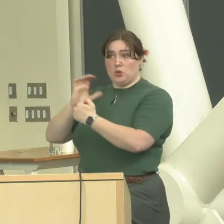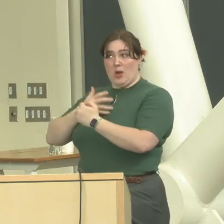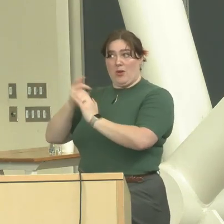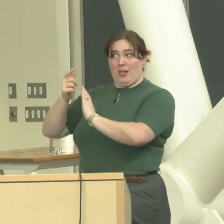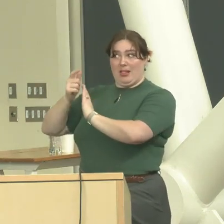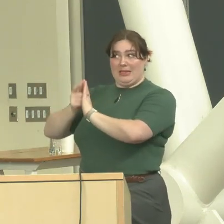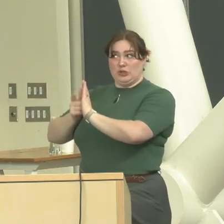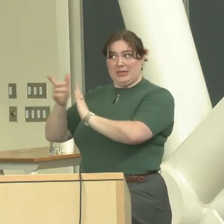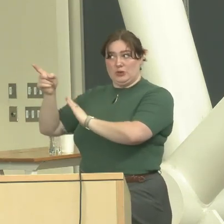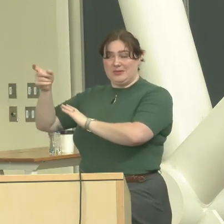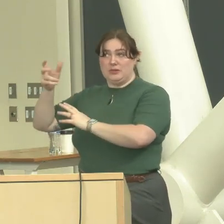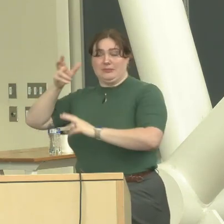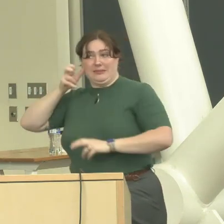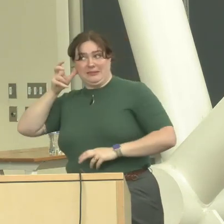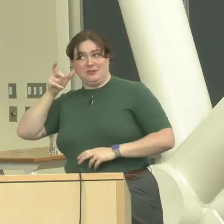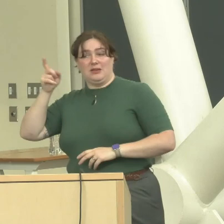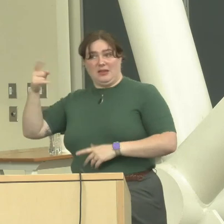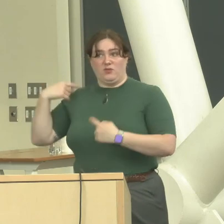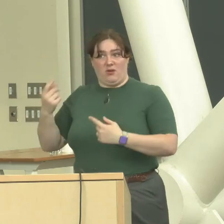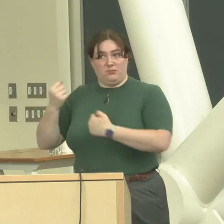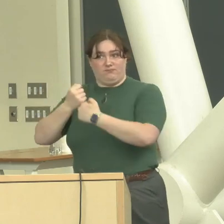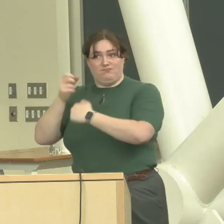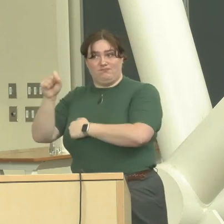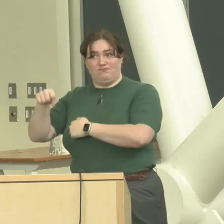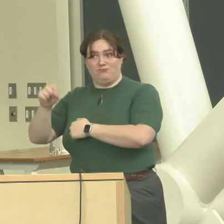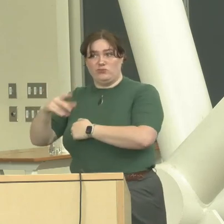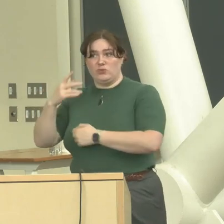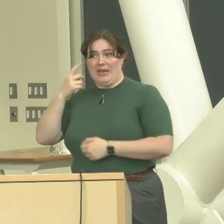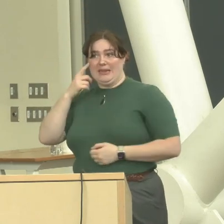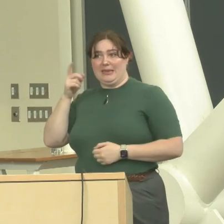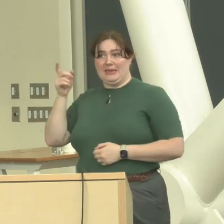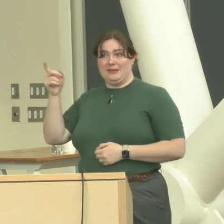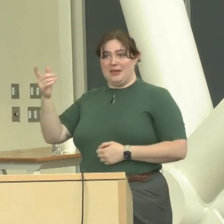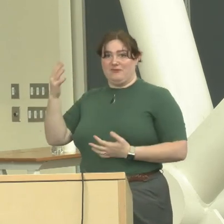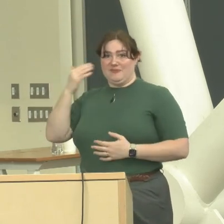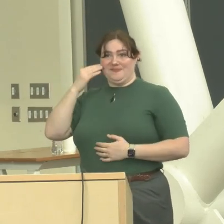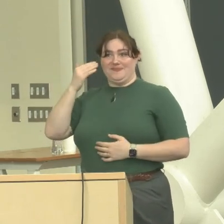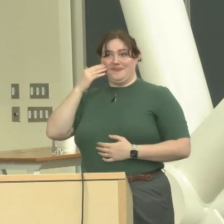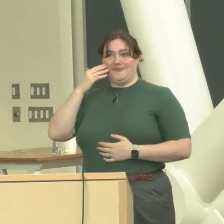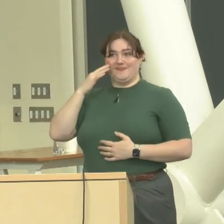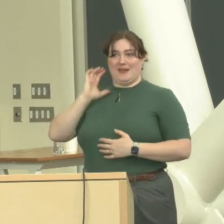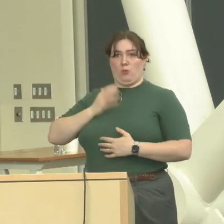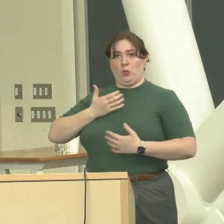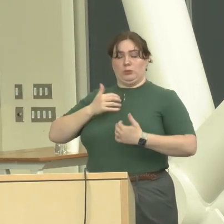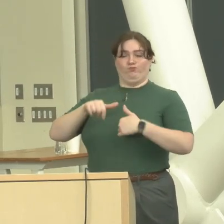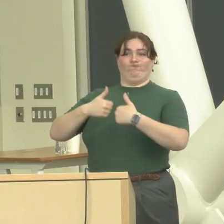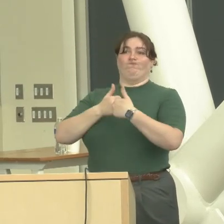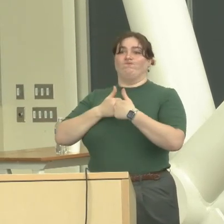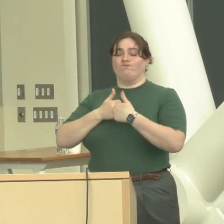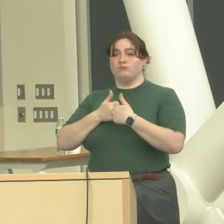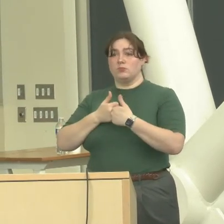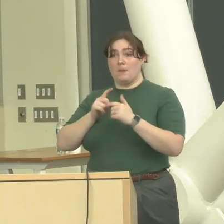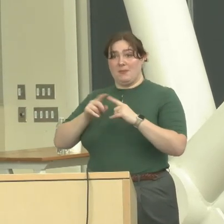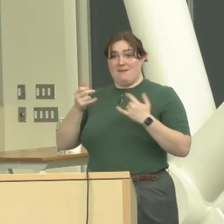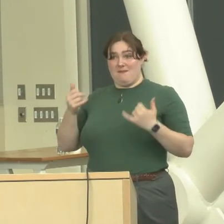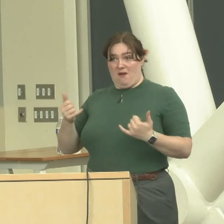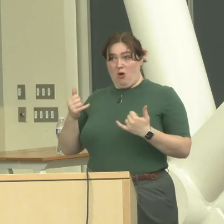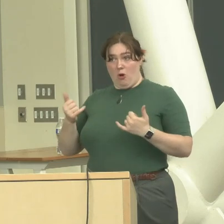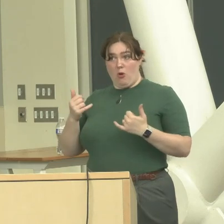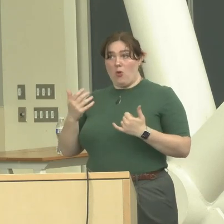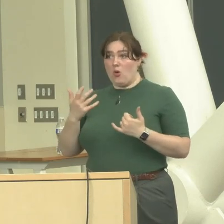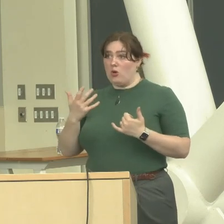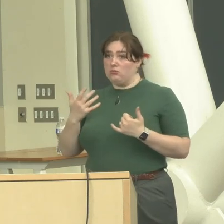are listening to us. They've been supportive. I think they're aware of what the challenges are. Now it's really time to bring